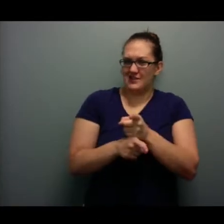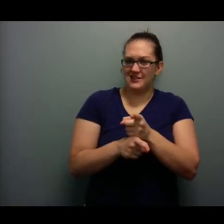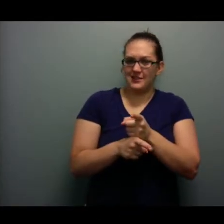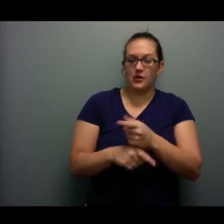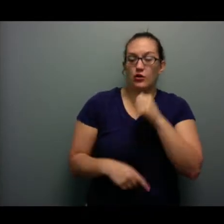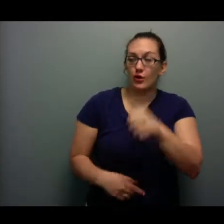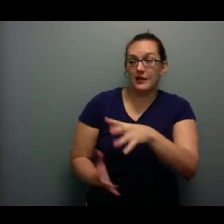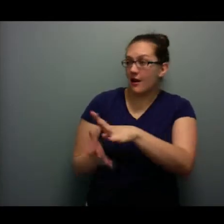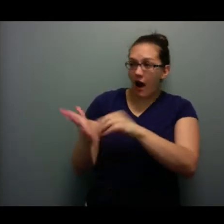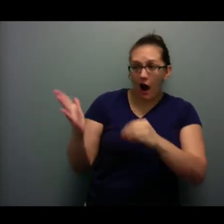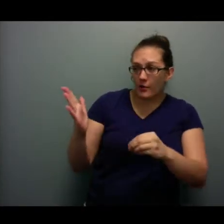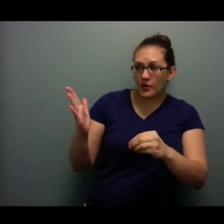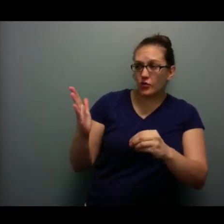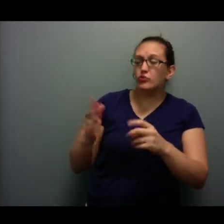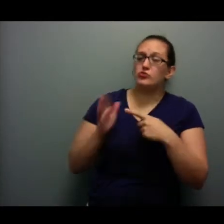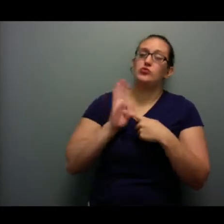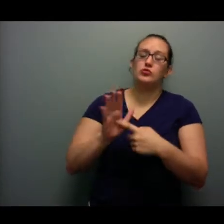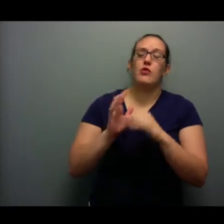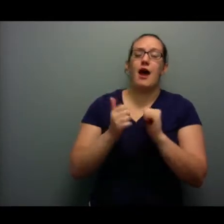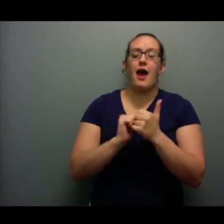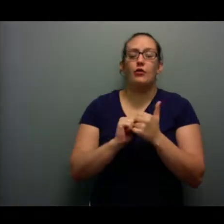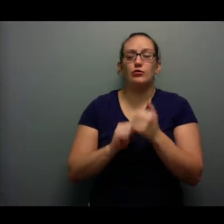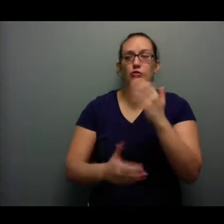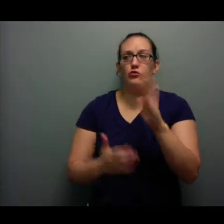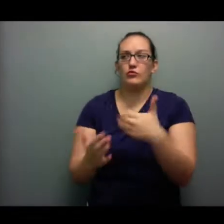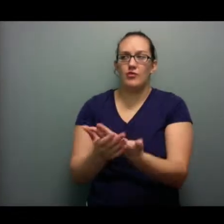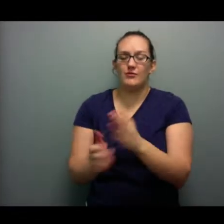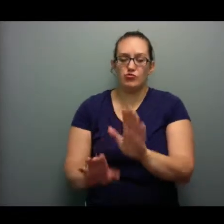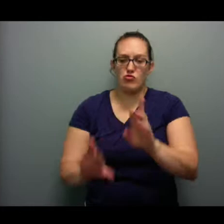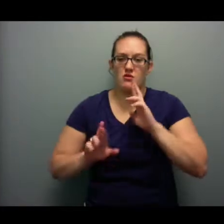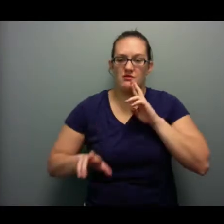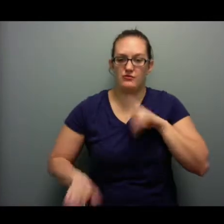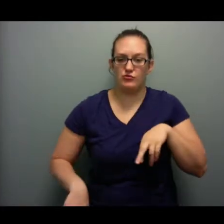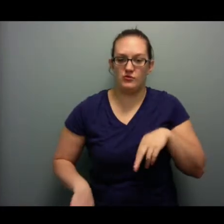copy the question. You can just show your thinking.